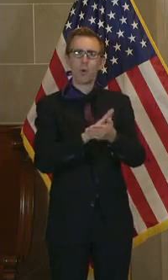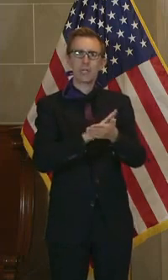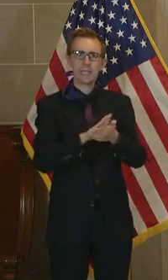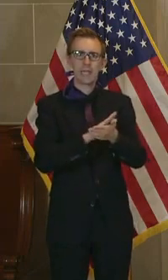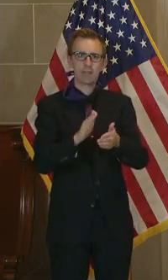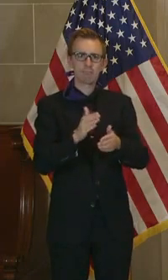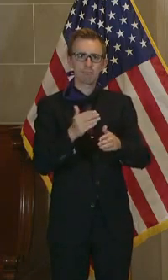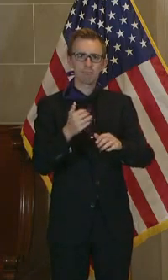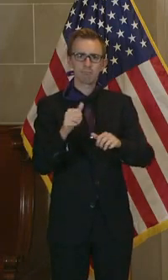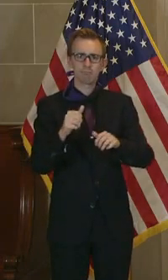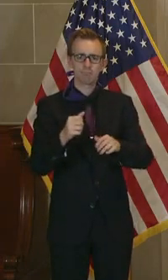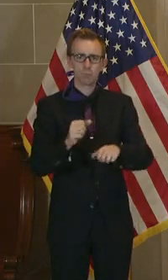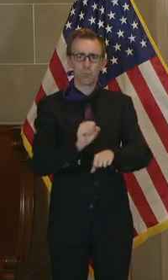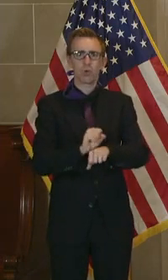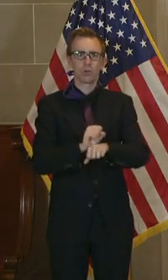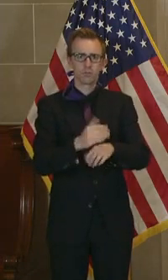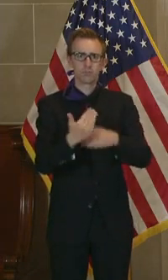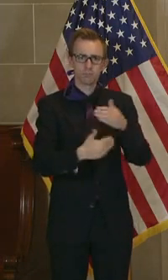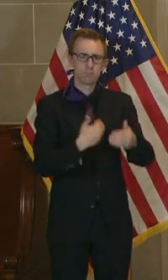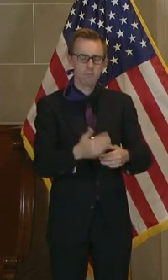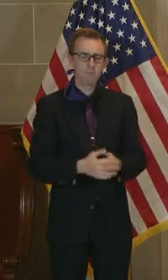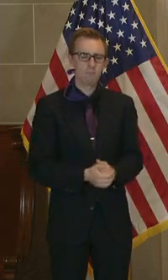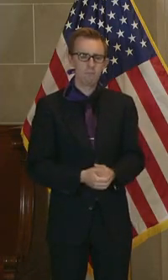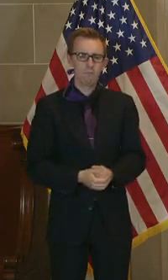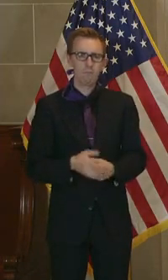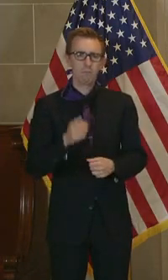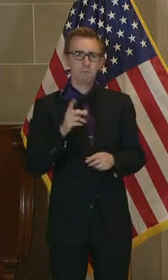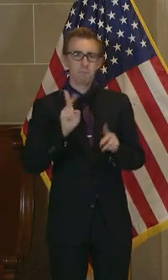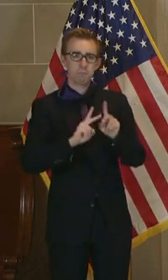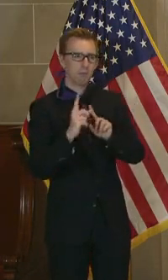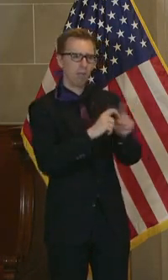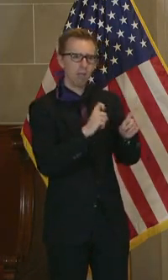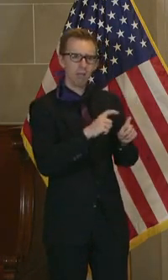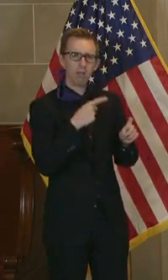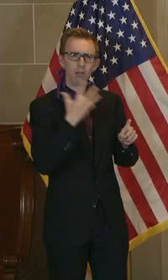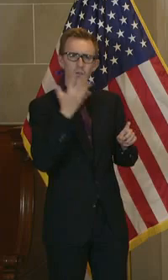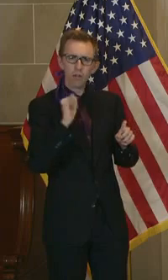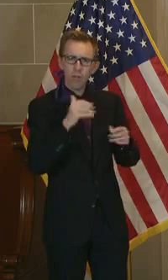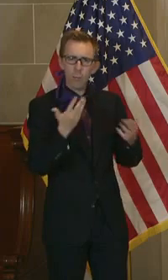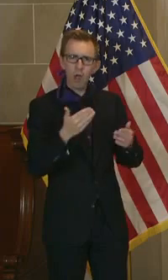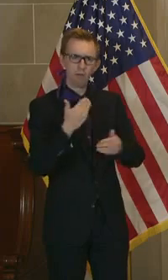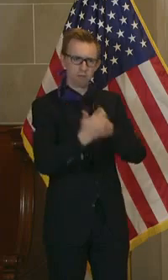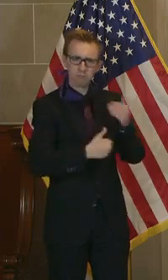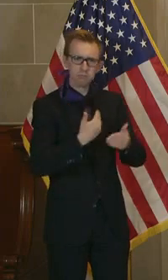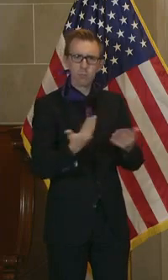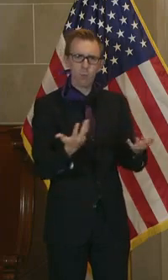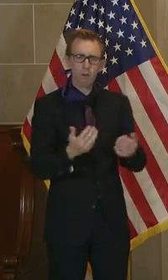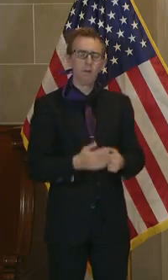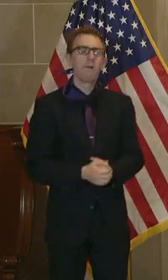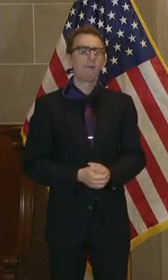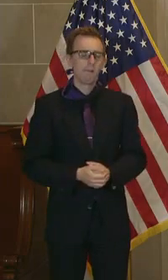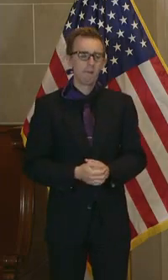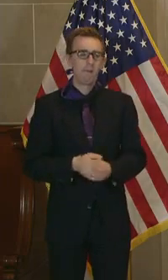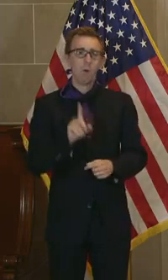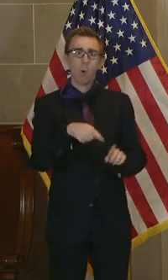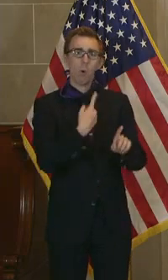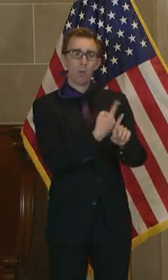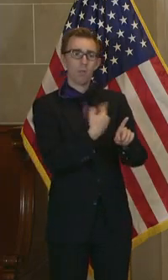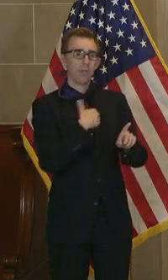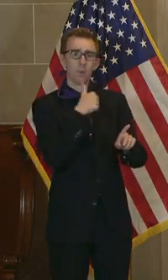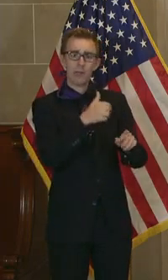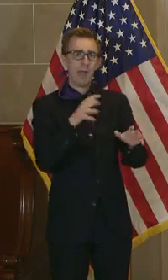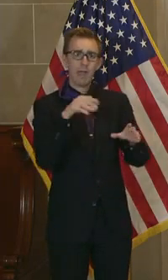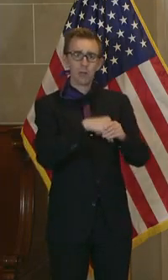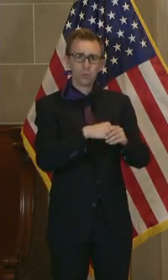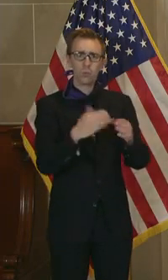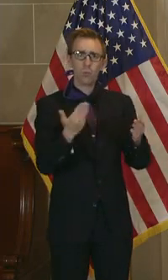efforts. Everyone keeps asking, what will the fair look like this year? The only major feature that will not be coming back this year